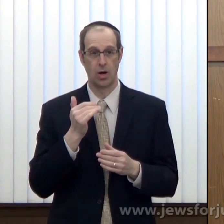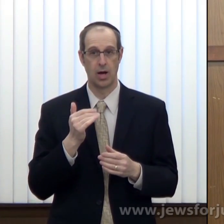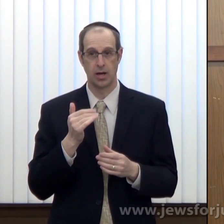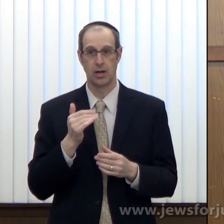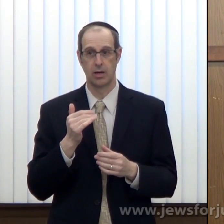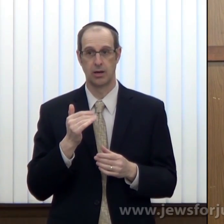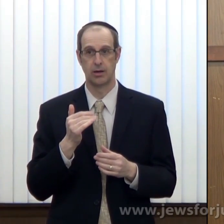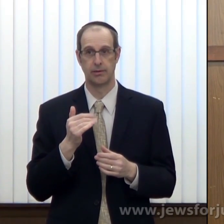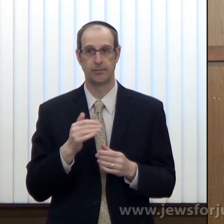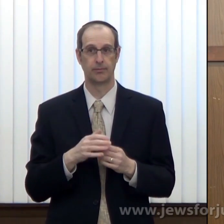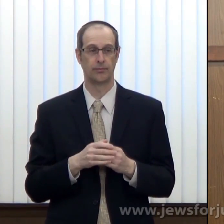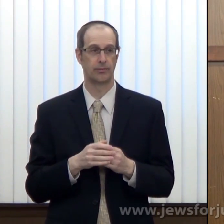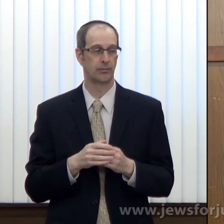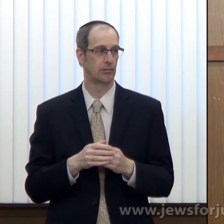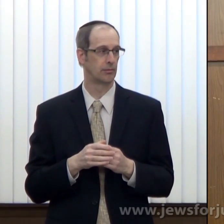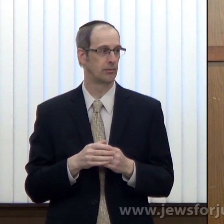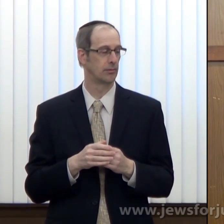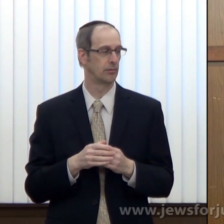to